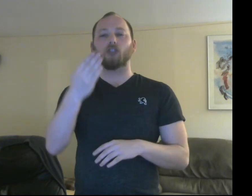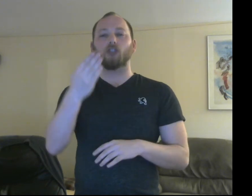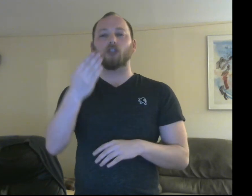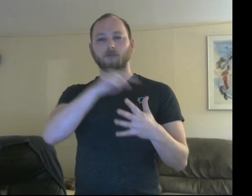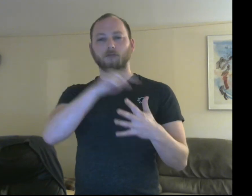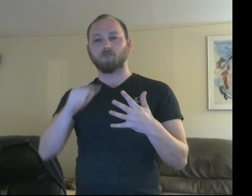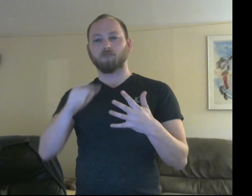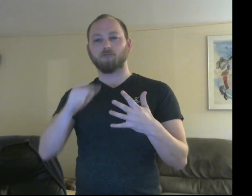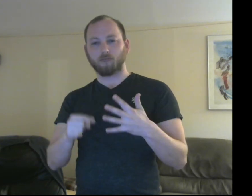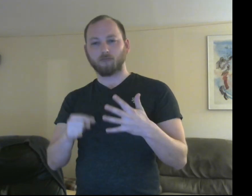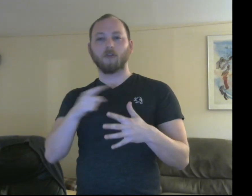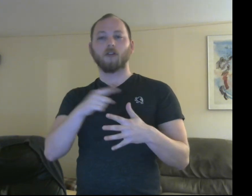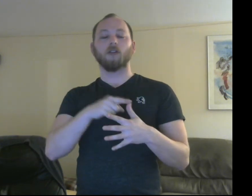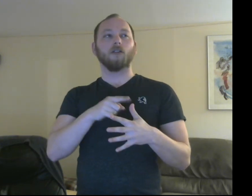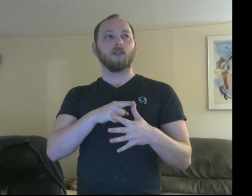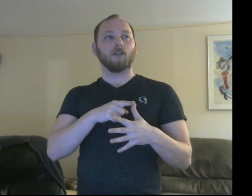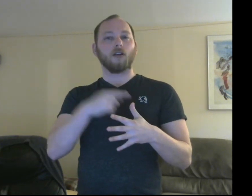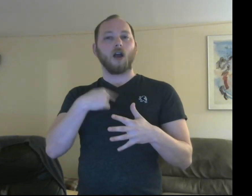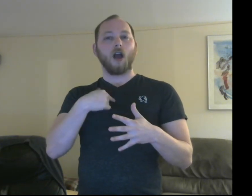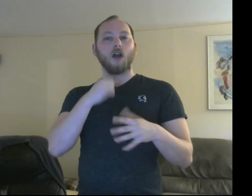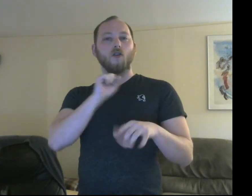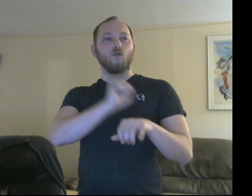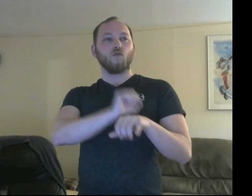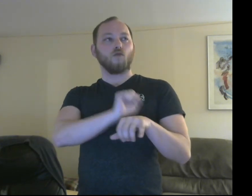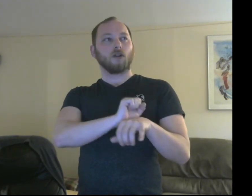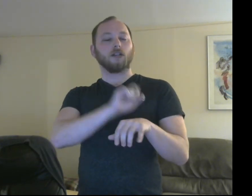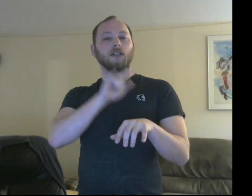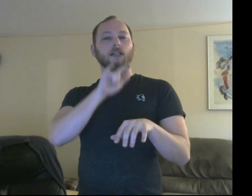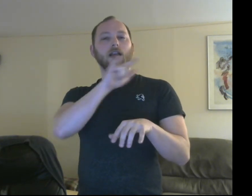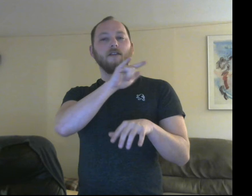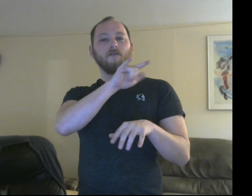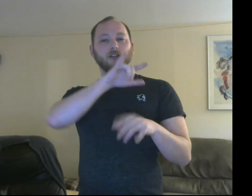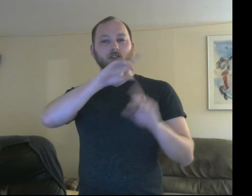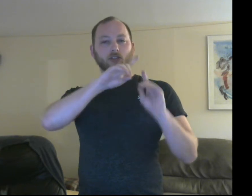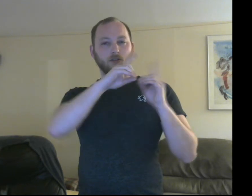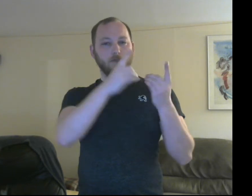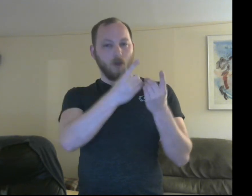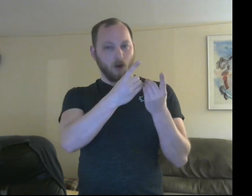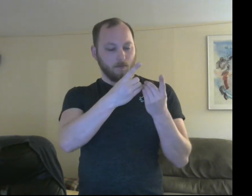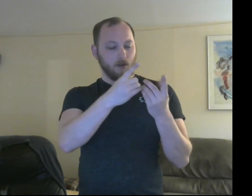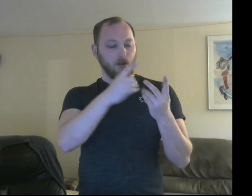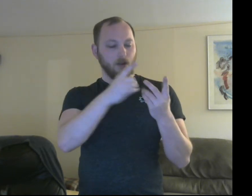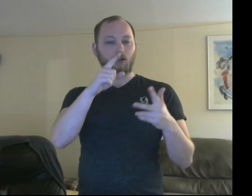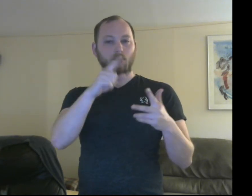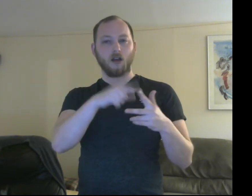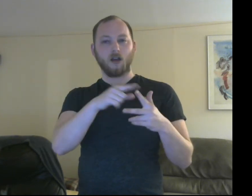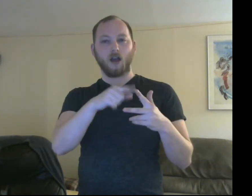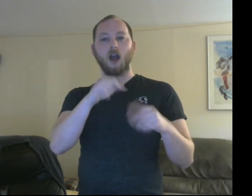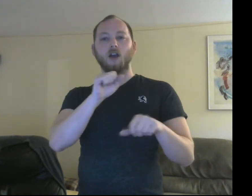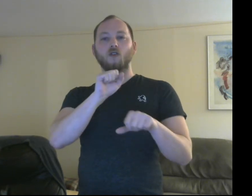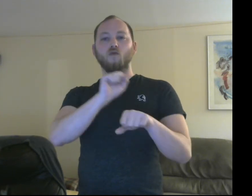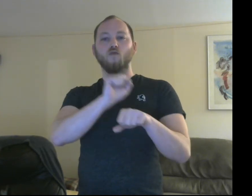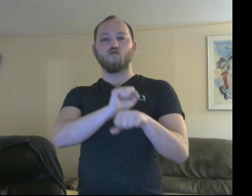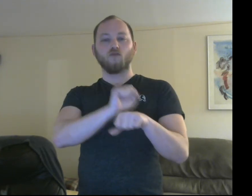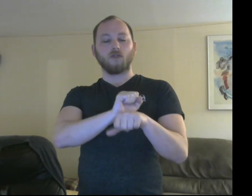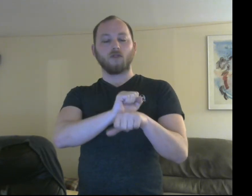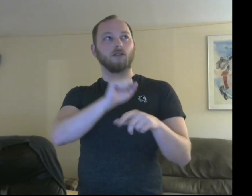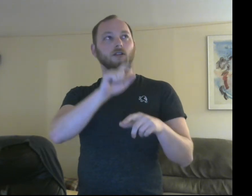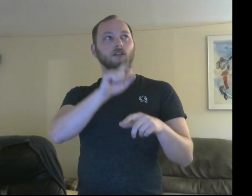Technology, specifically in their aviation department. And the second one is Sky Harbor International Airport, in which I worked in the tower, as